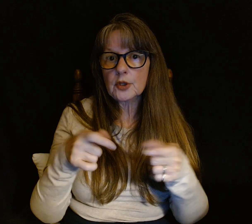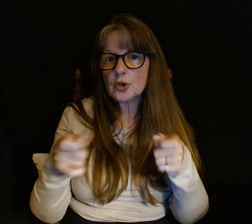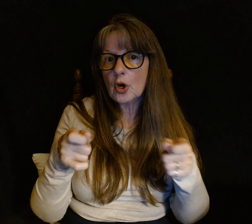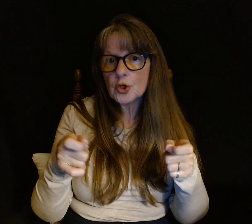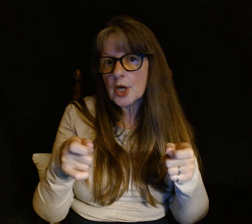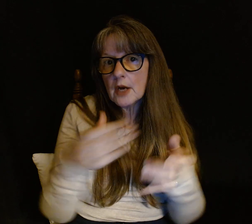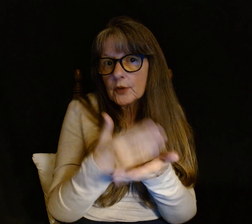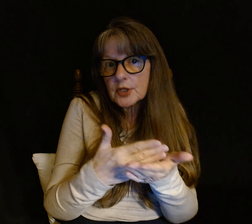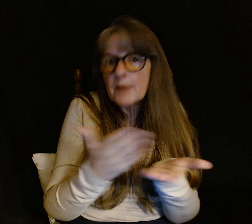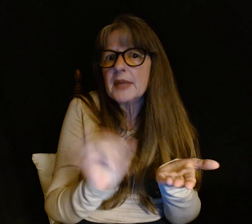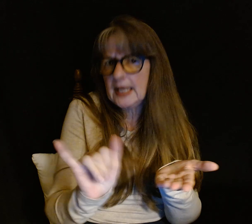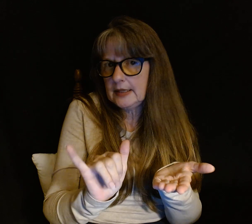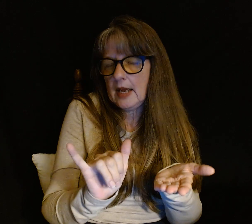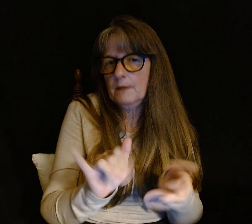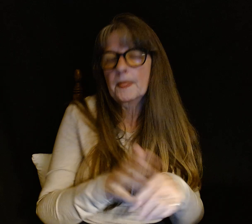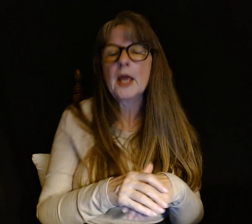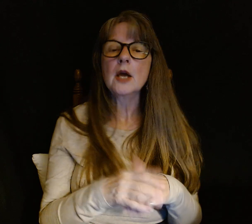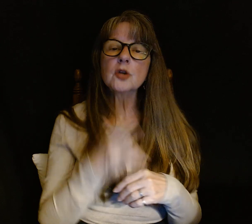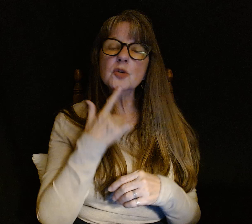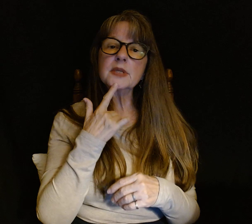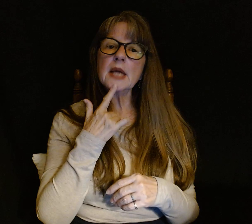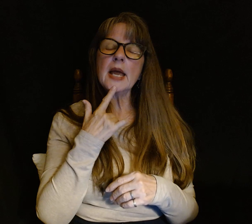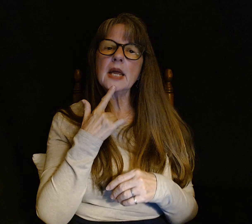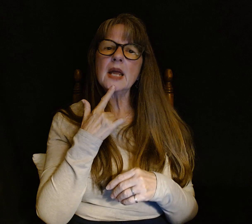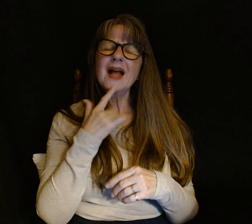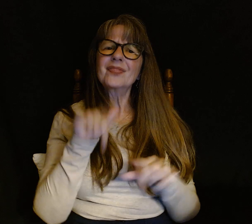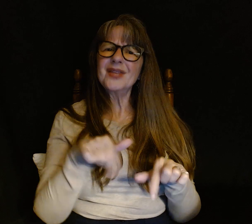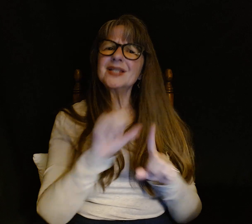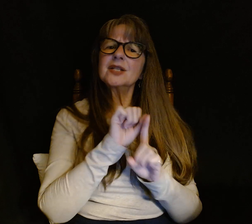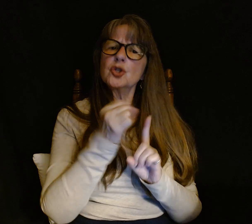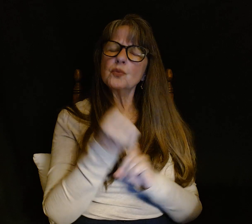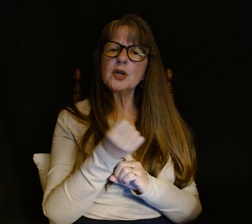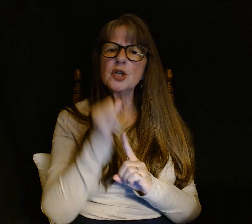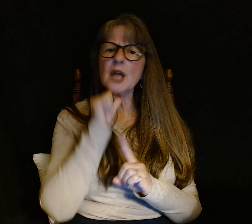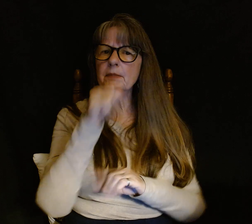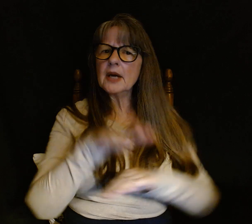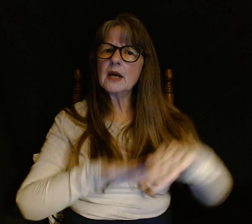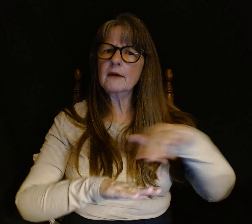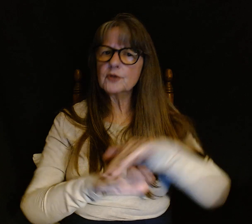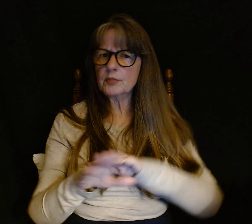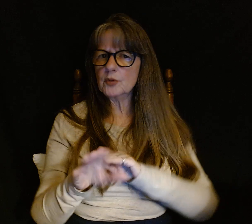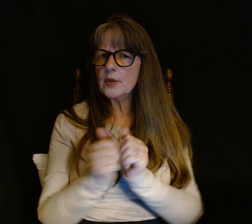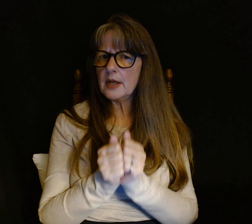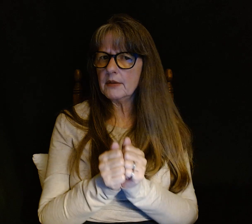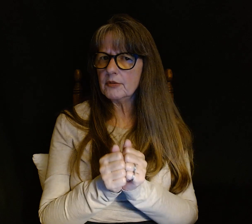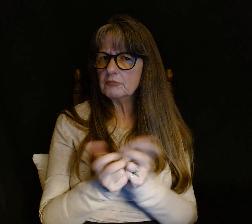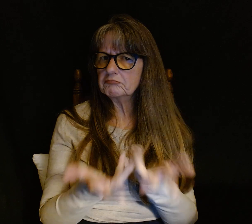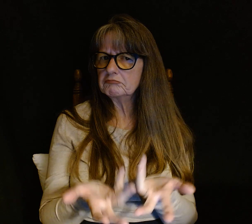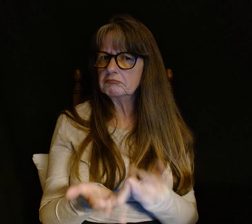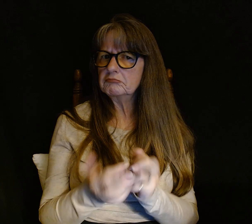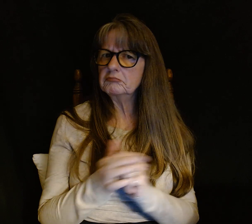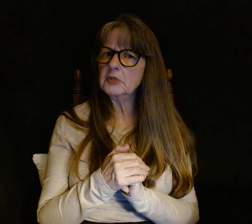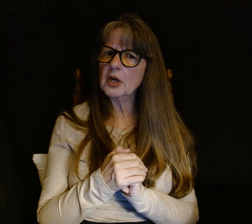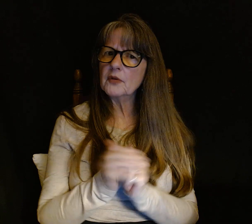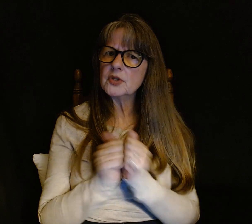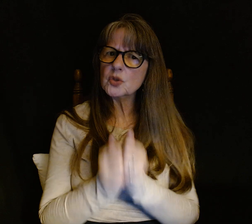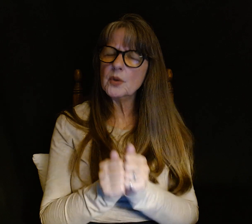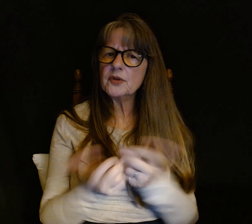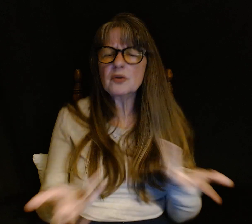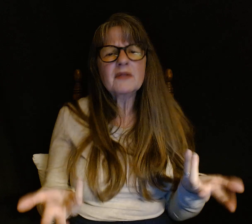charge of, or something like that. So you would say, this situation I'm not comfortable with. This is with. You don't even have to